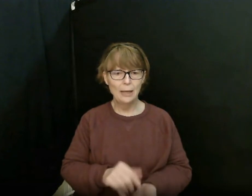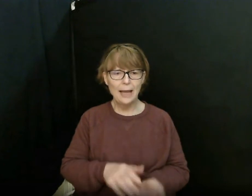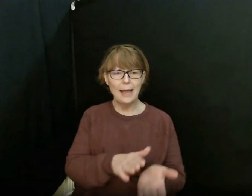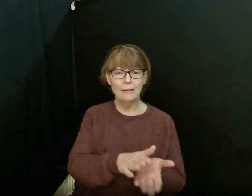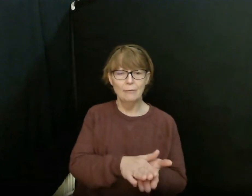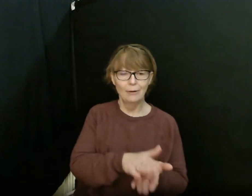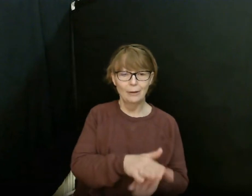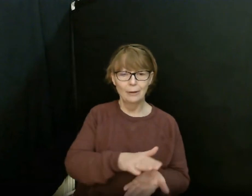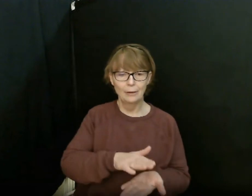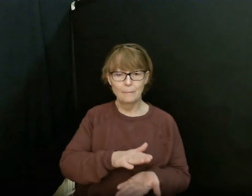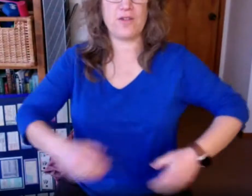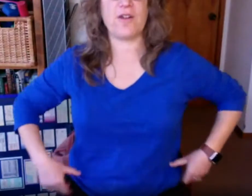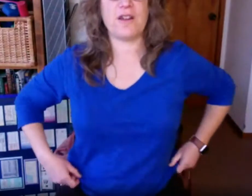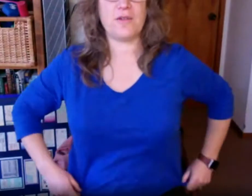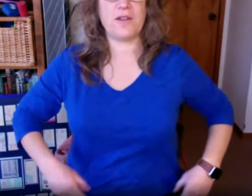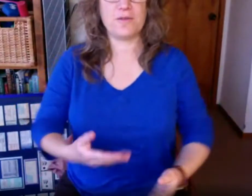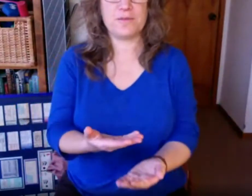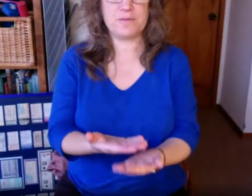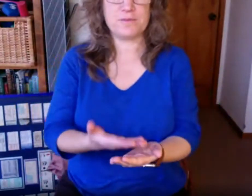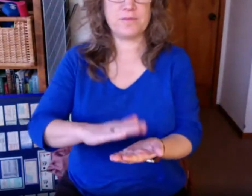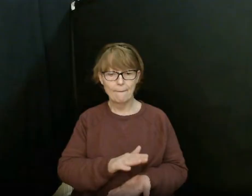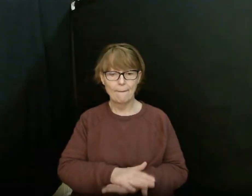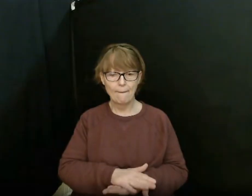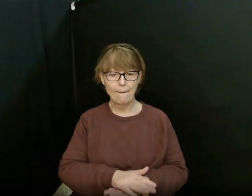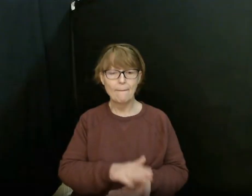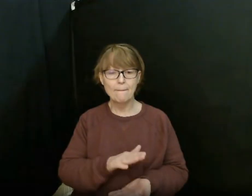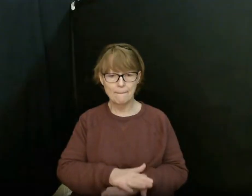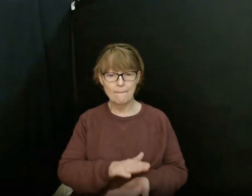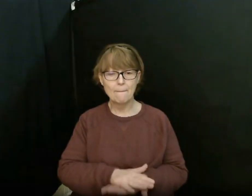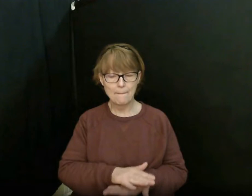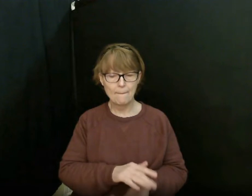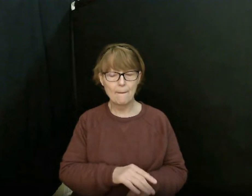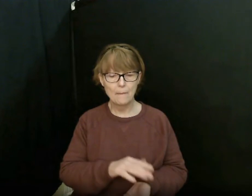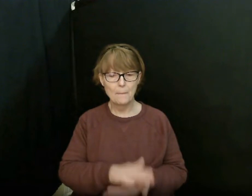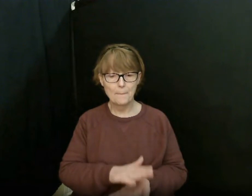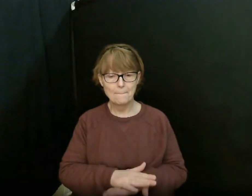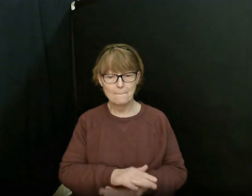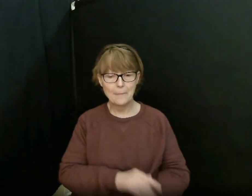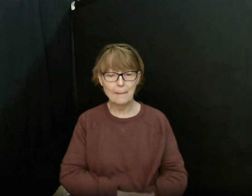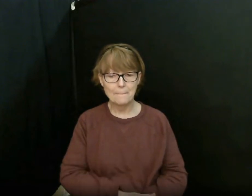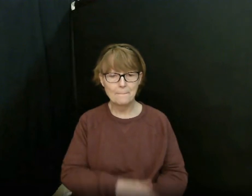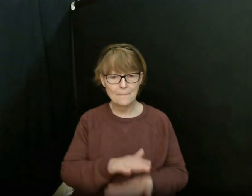farther away. Okay, so all right, here we go. Like that. Yeah. And